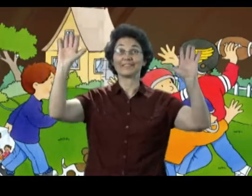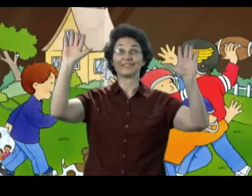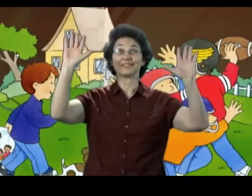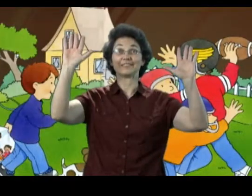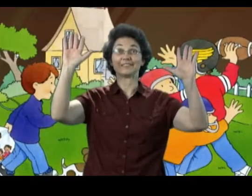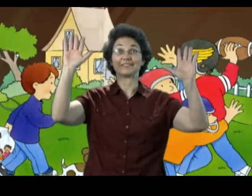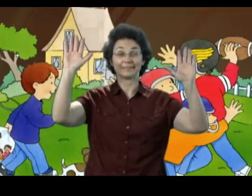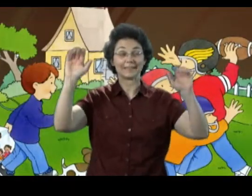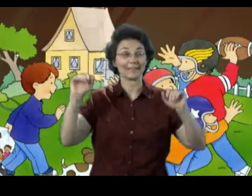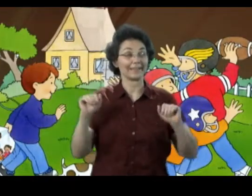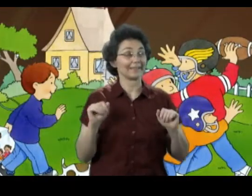When he was finished building,